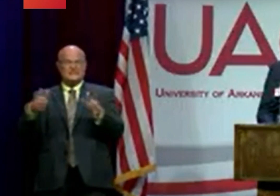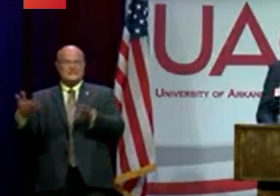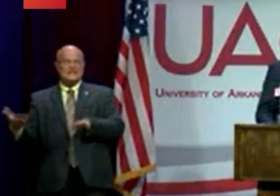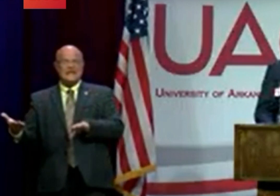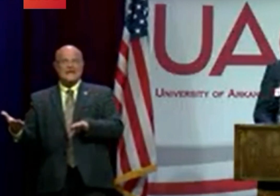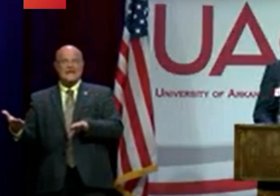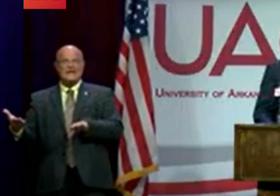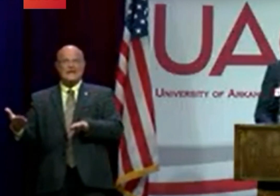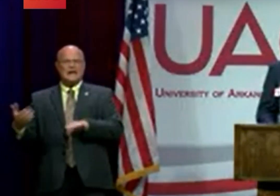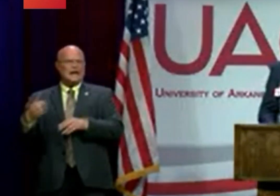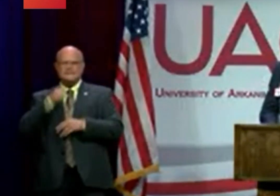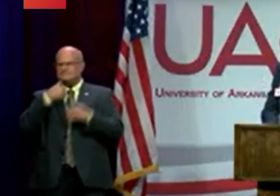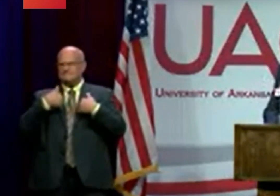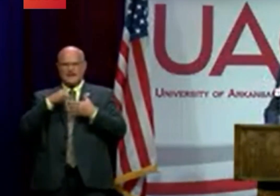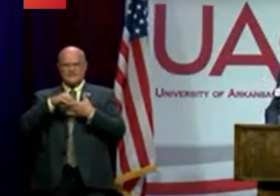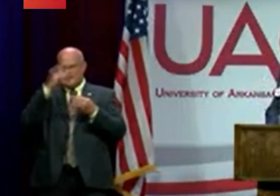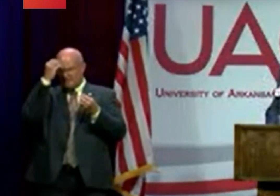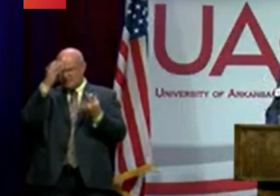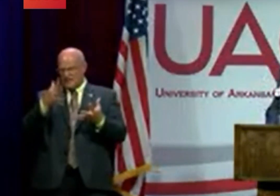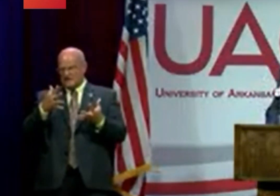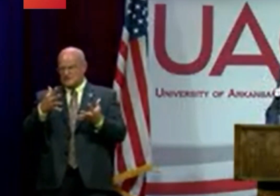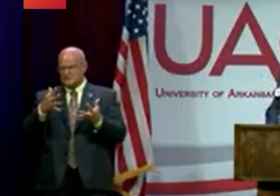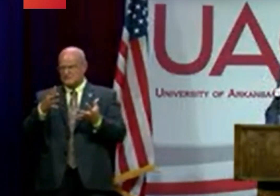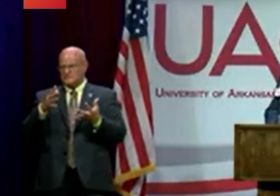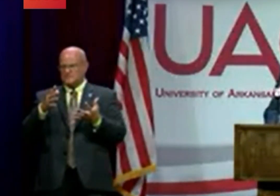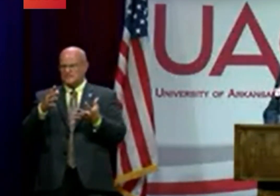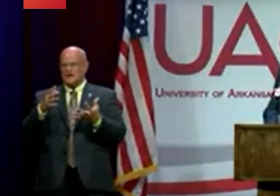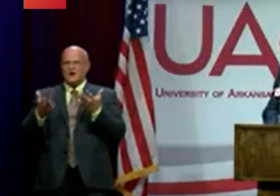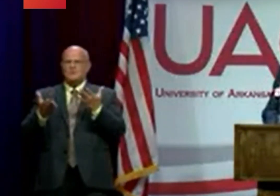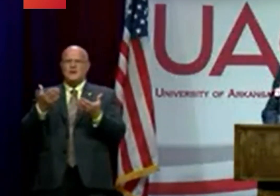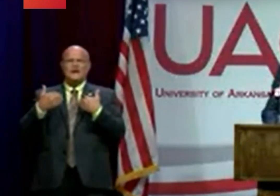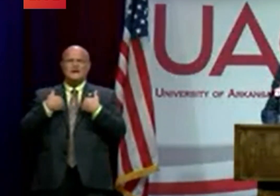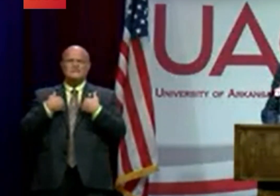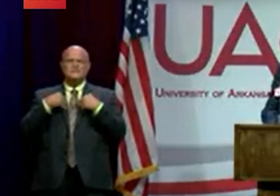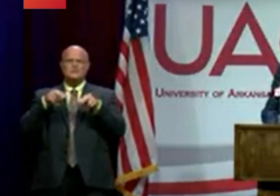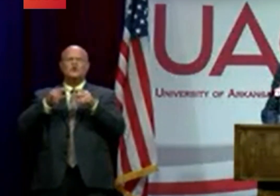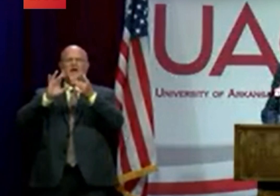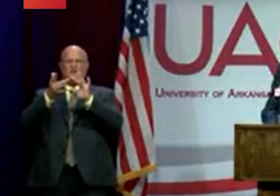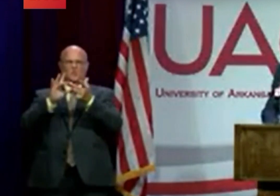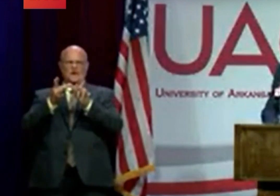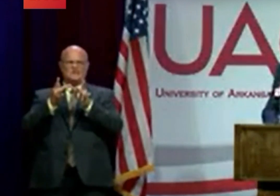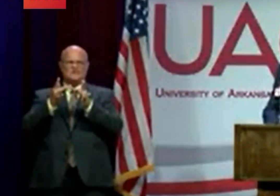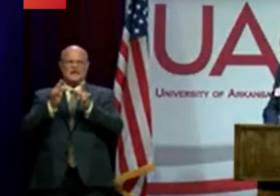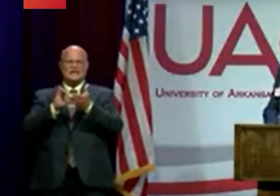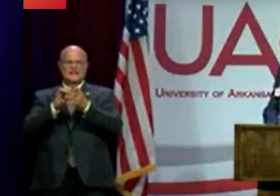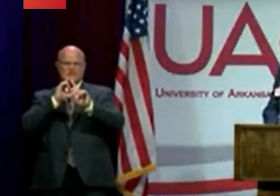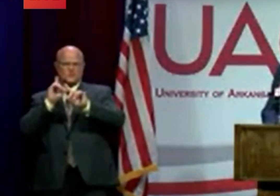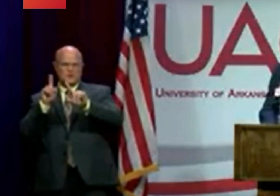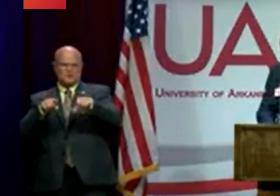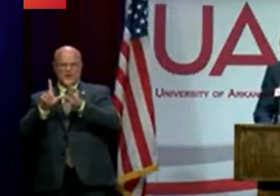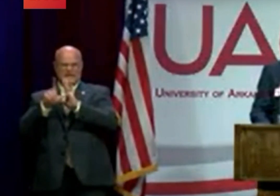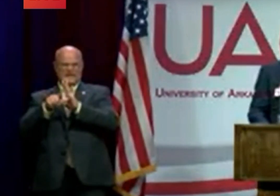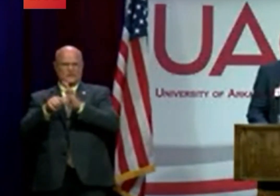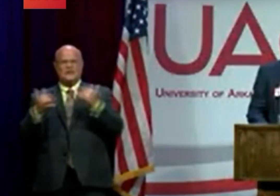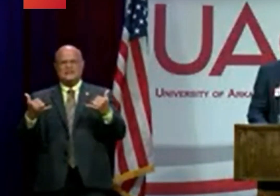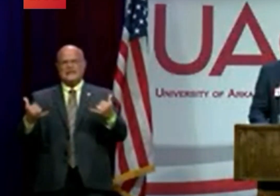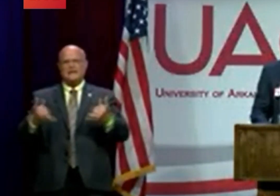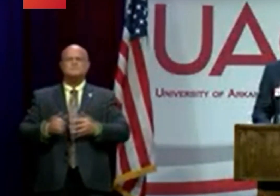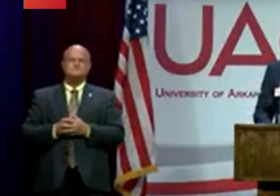deaths, I don't have that, so I think you'll just have to look on the website as that's reported later